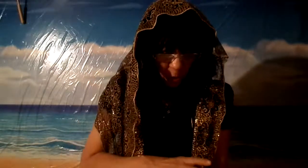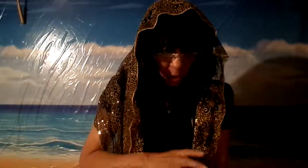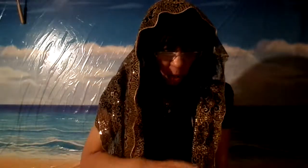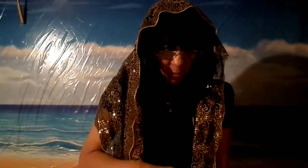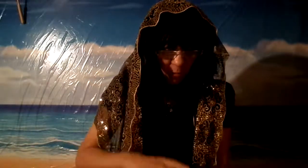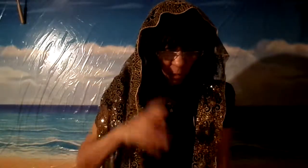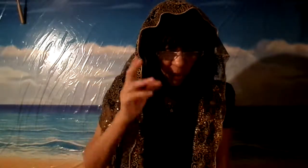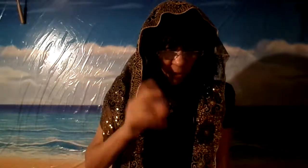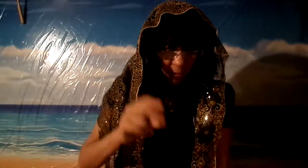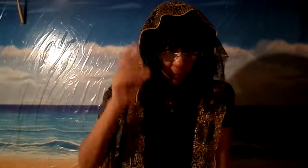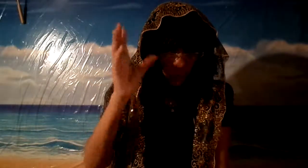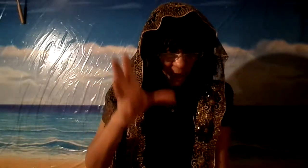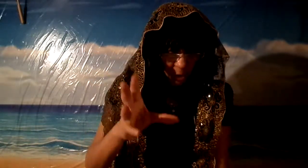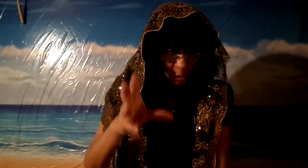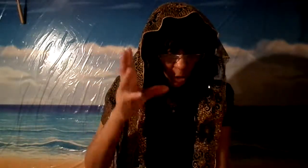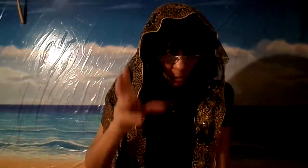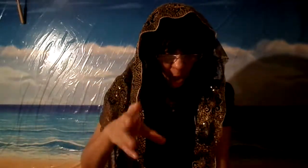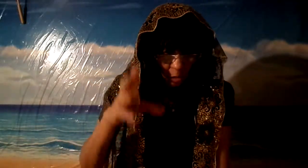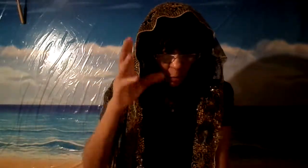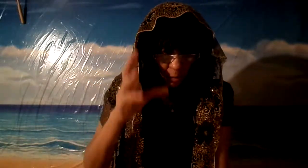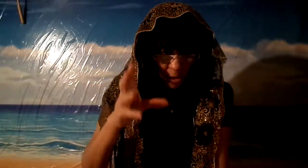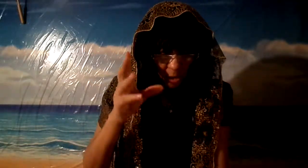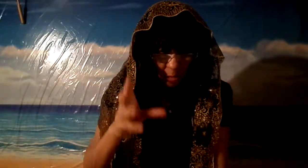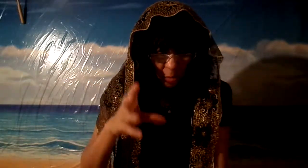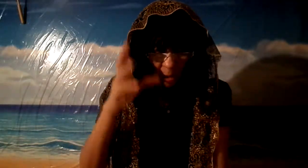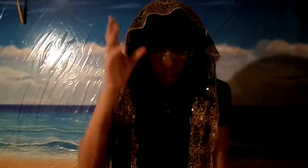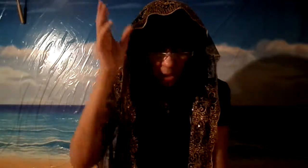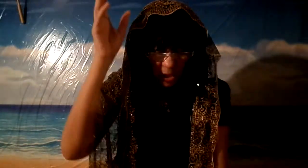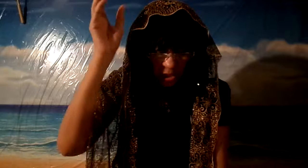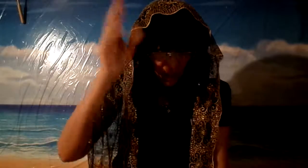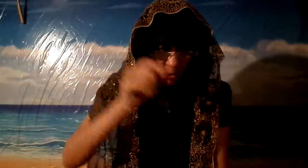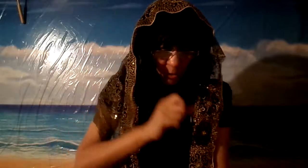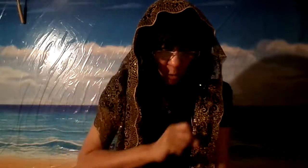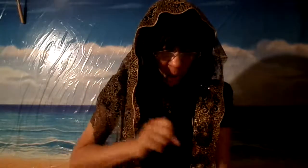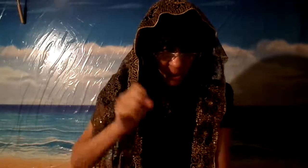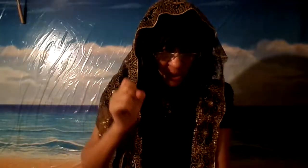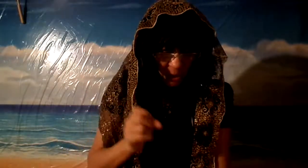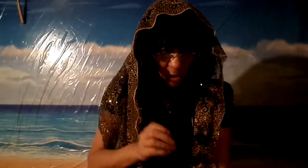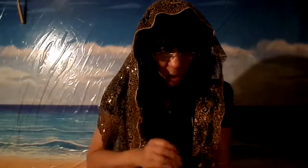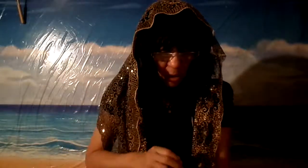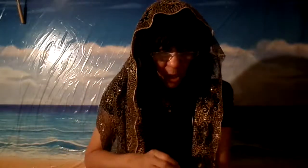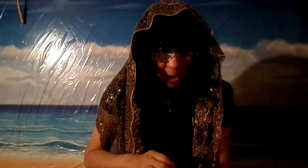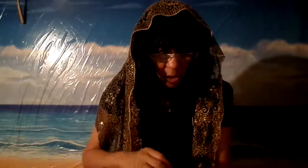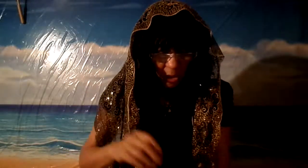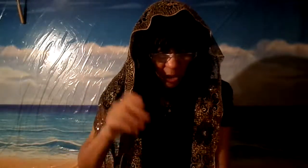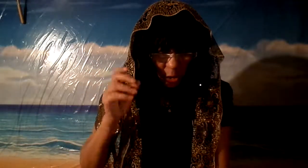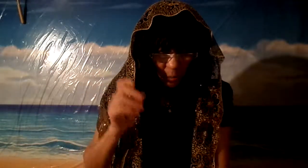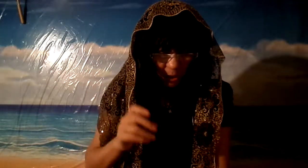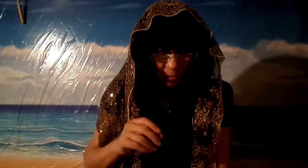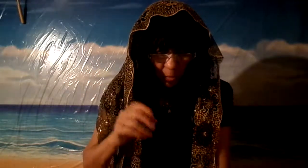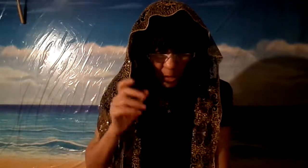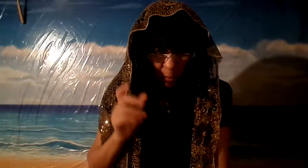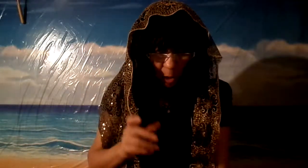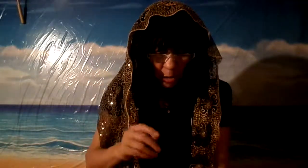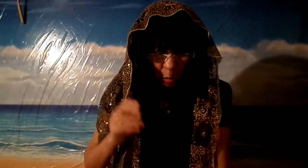Tongue forgive or thank you. Tongue to bring tongue to understand. Tongue to need to pray to support we